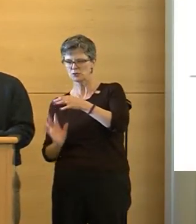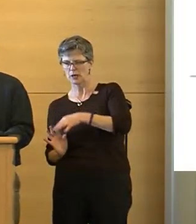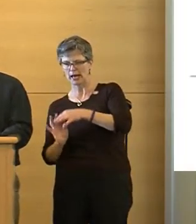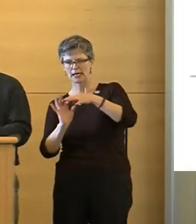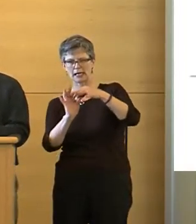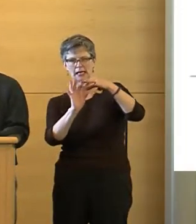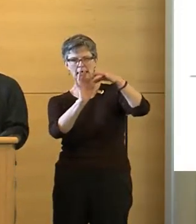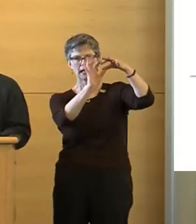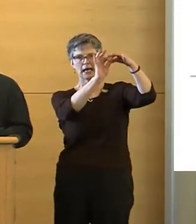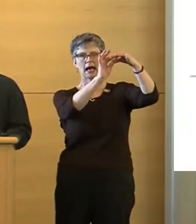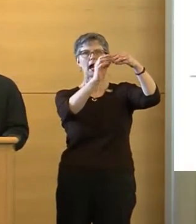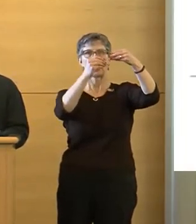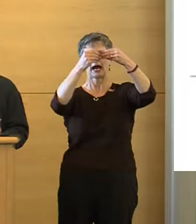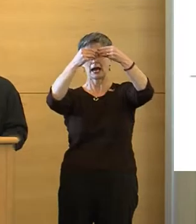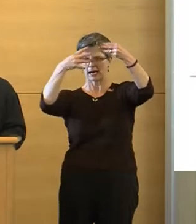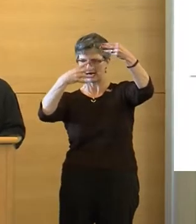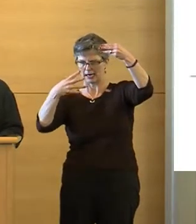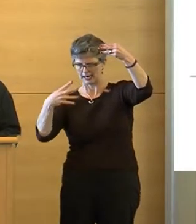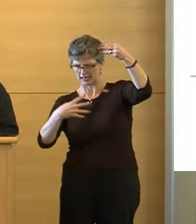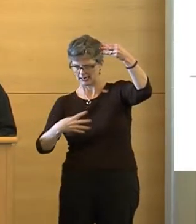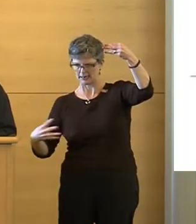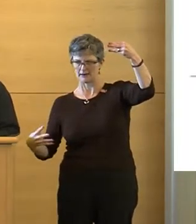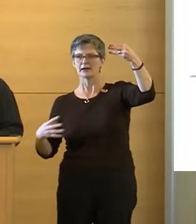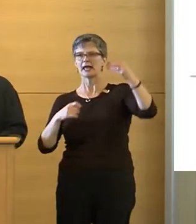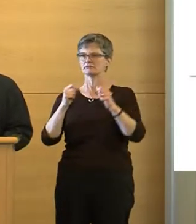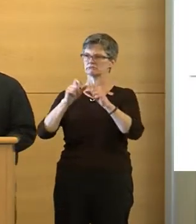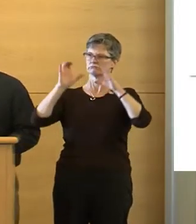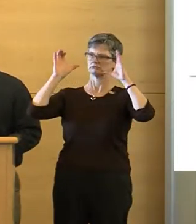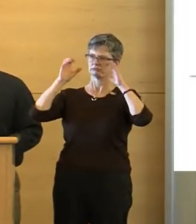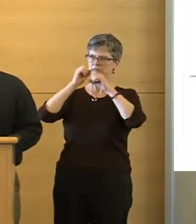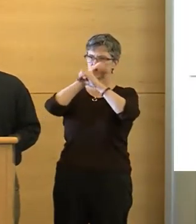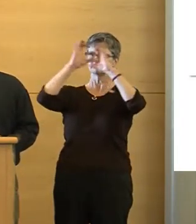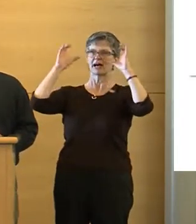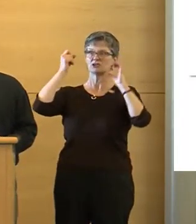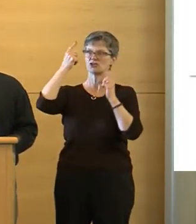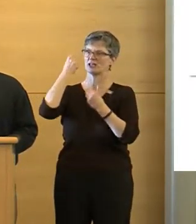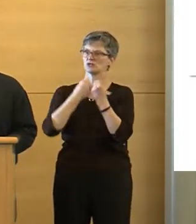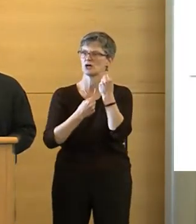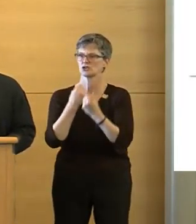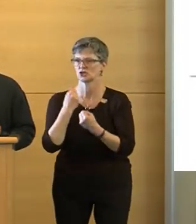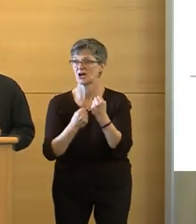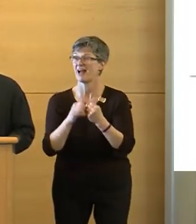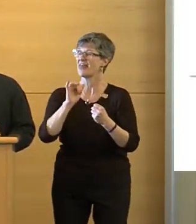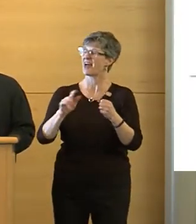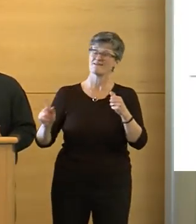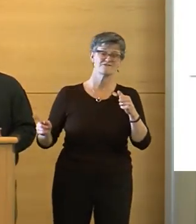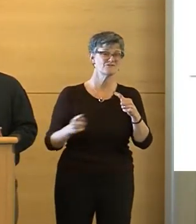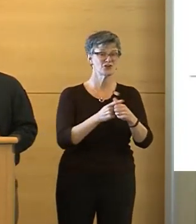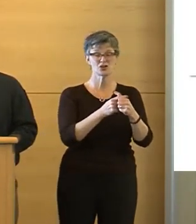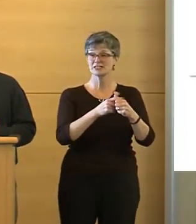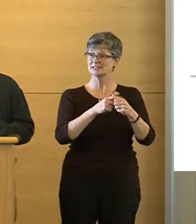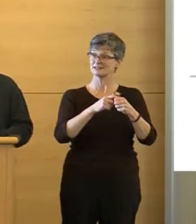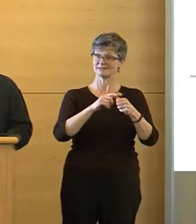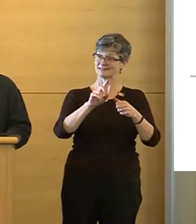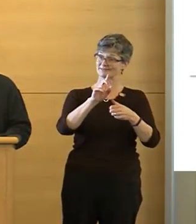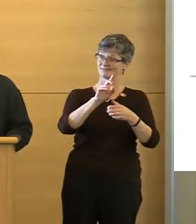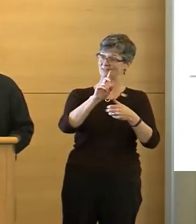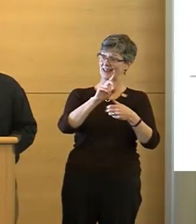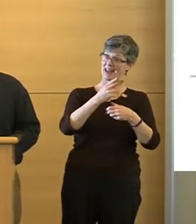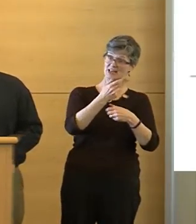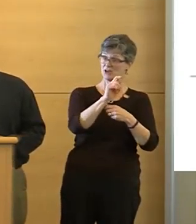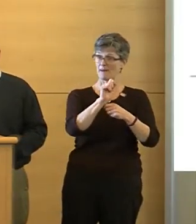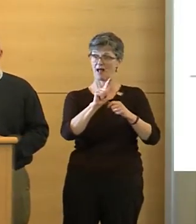an outline. So a user, a screen reader user, can jump from heading to heading to heading, and they can really get a good understanding of